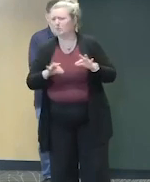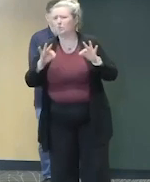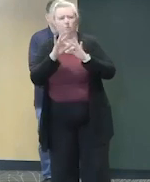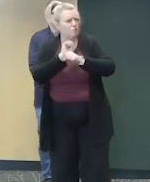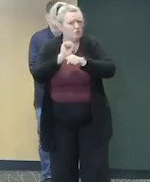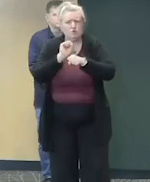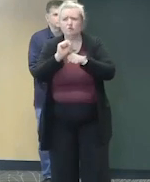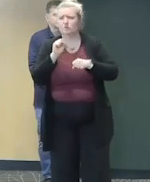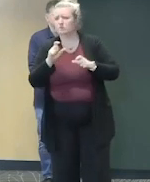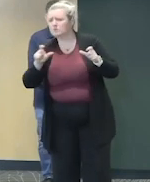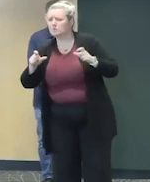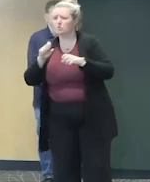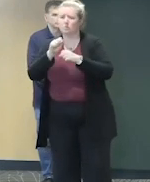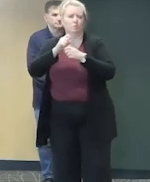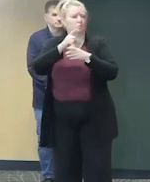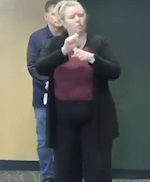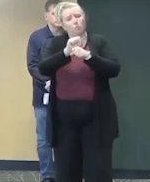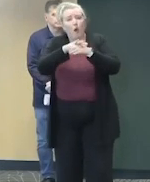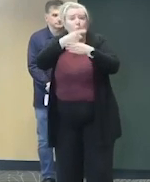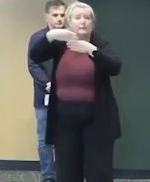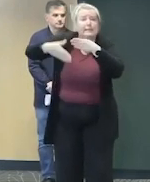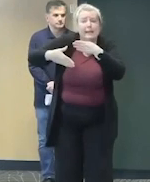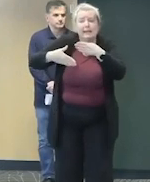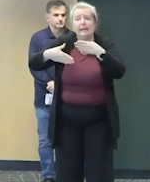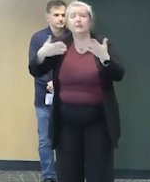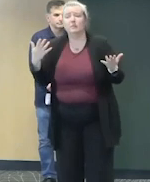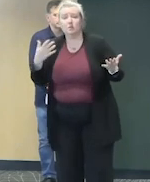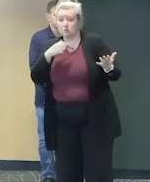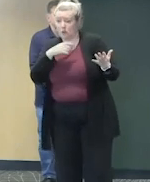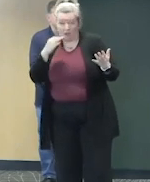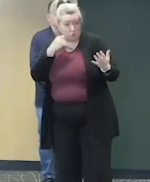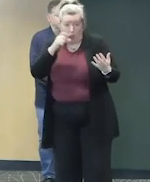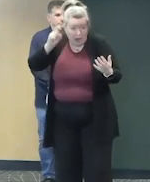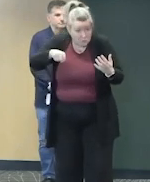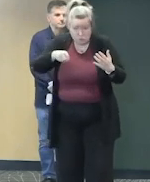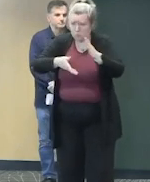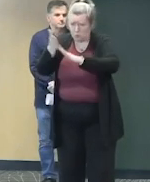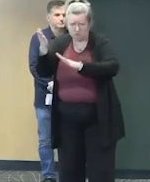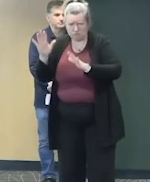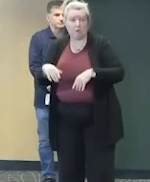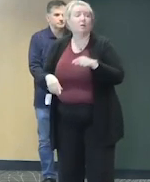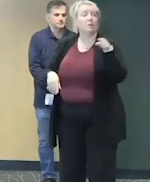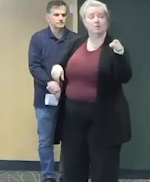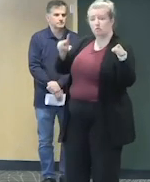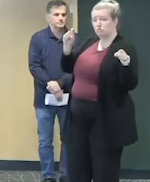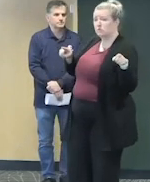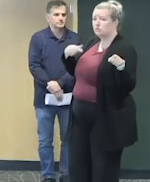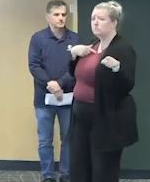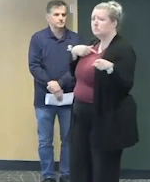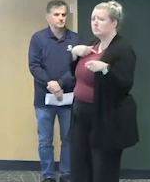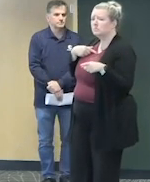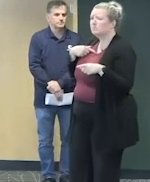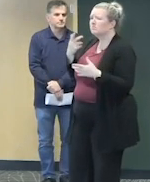weekends, we get that. But if you don't have to be out, don't go out. Thank you. This is to address that don't have to go out. The